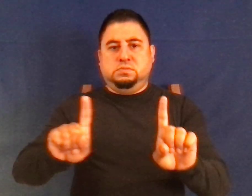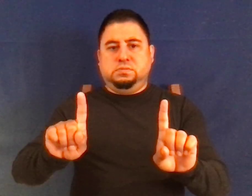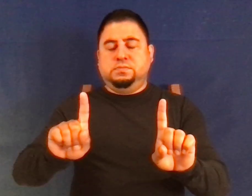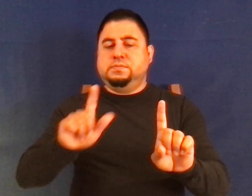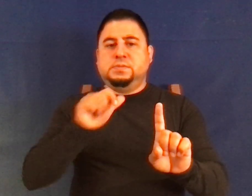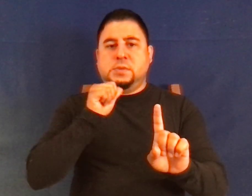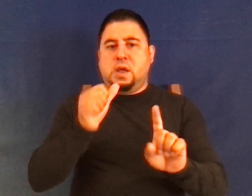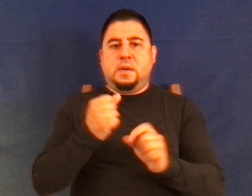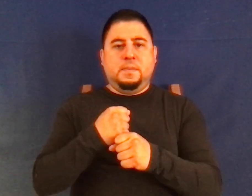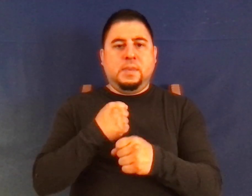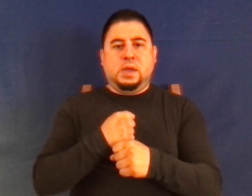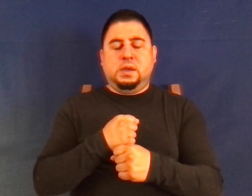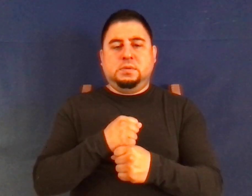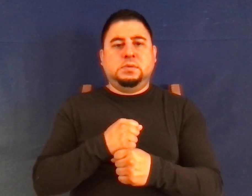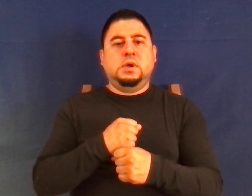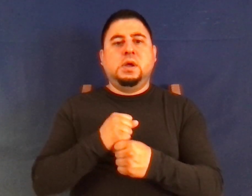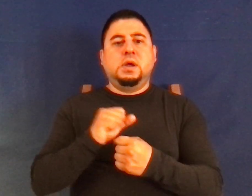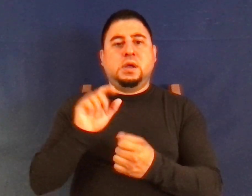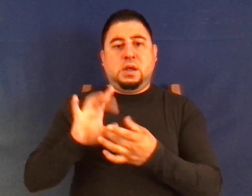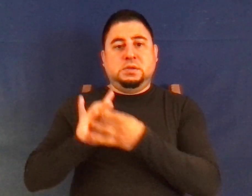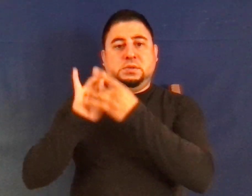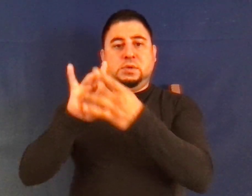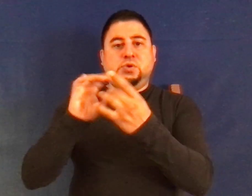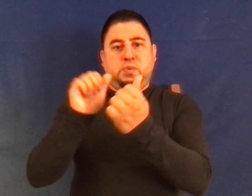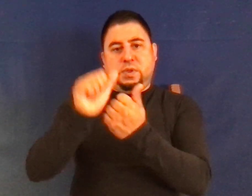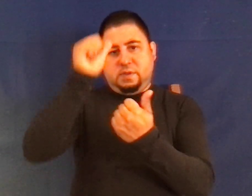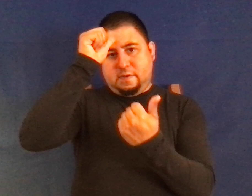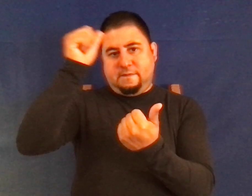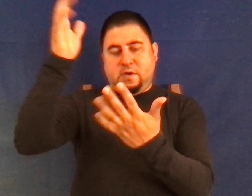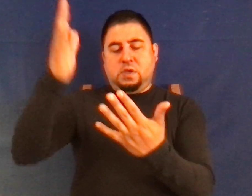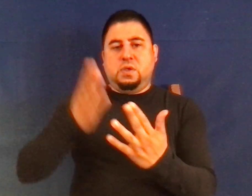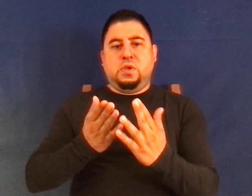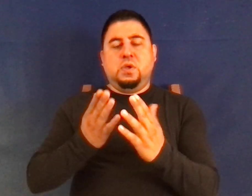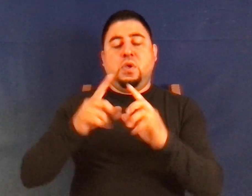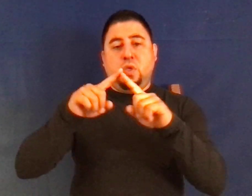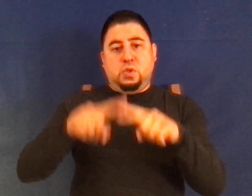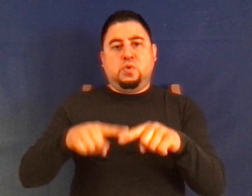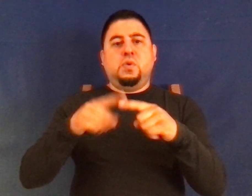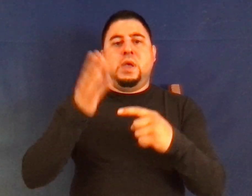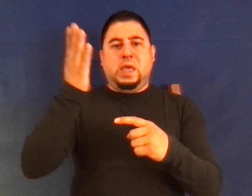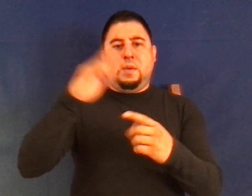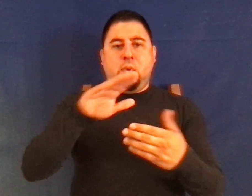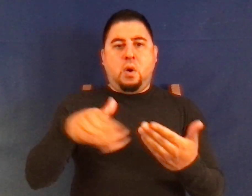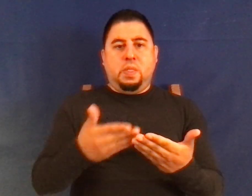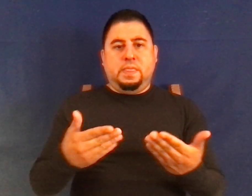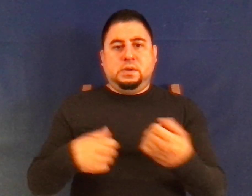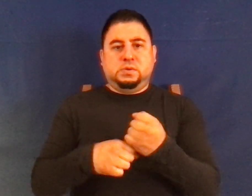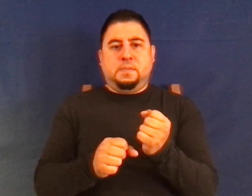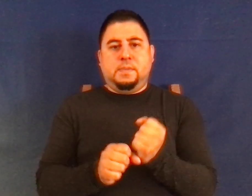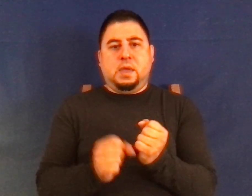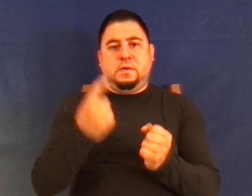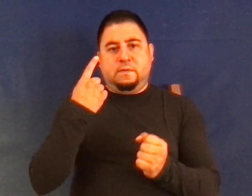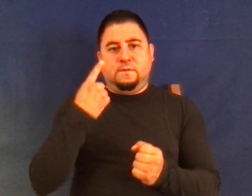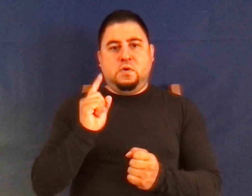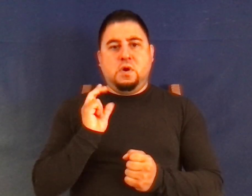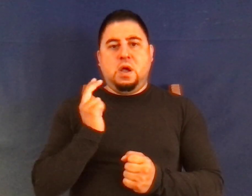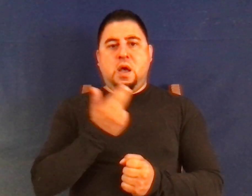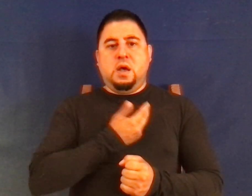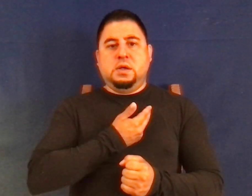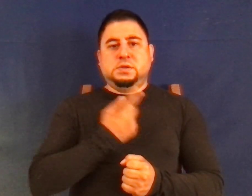made, consubstantial with the Father, through him all things were made. For us and for our salvation,